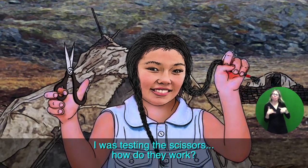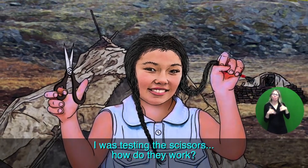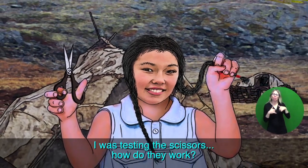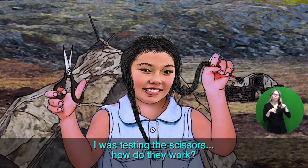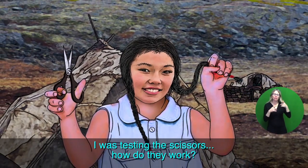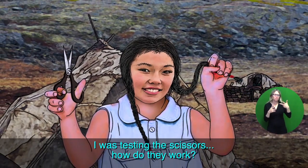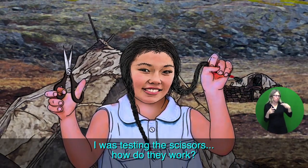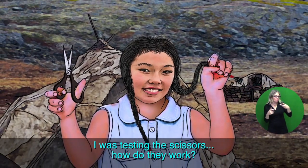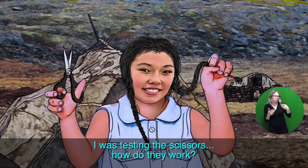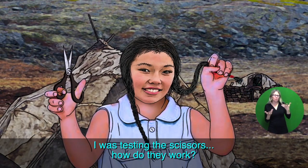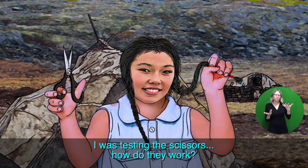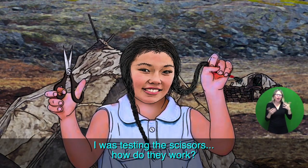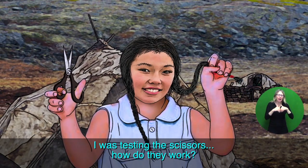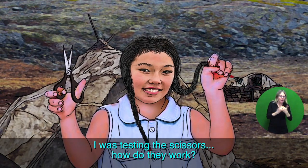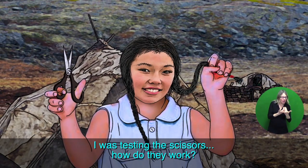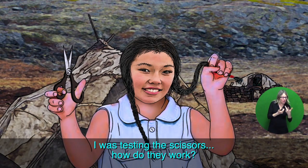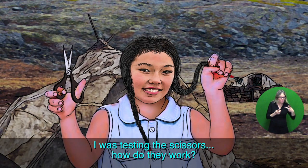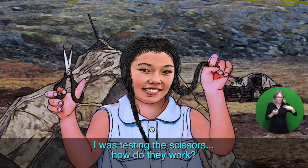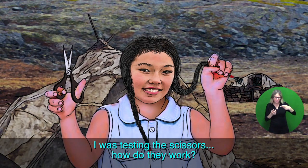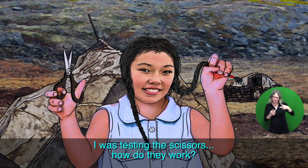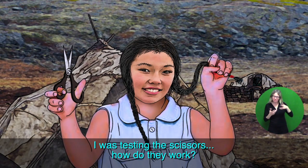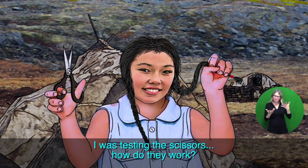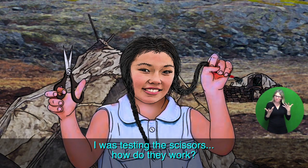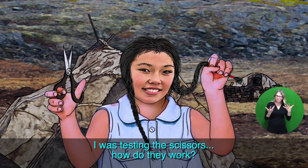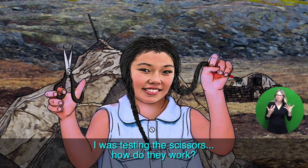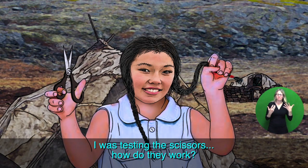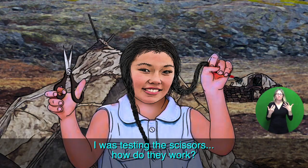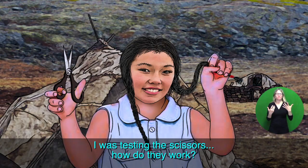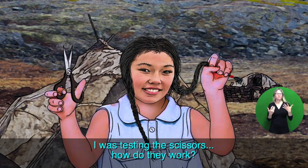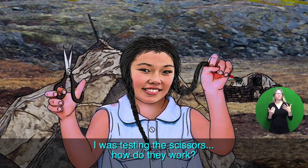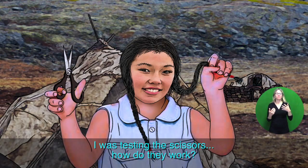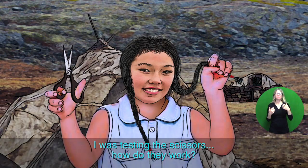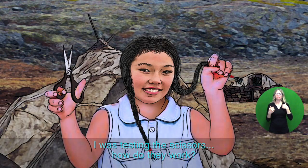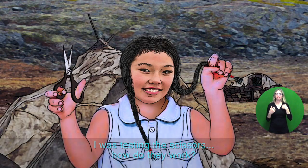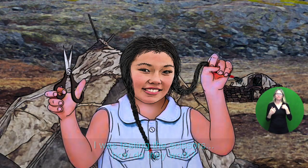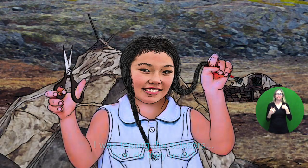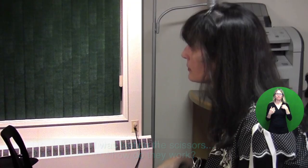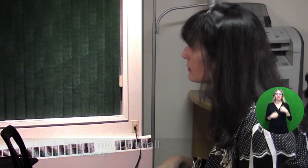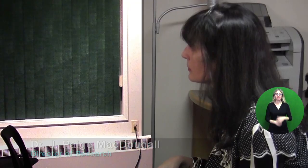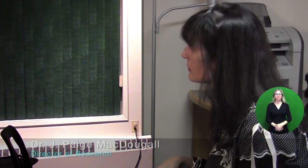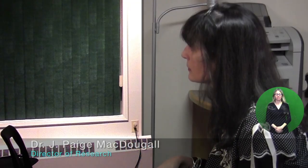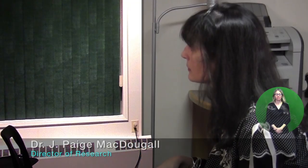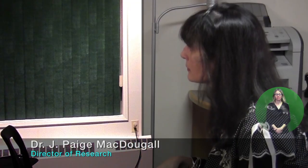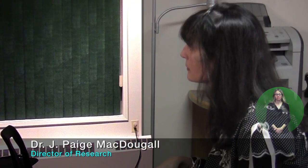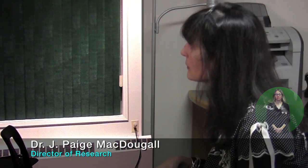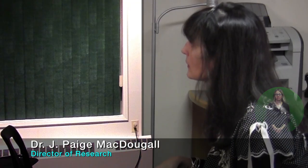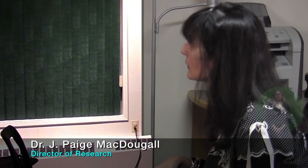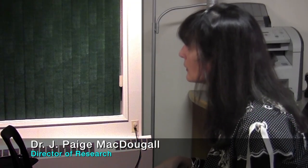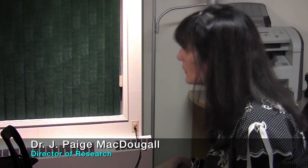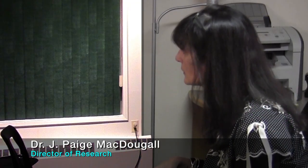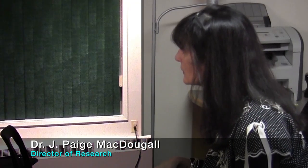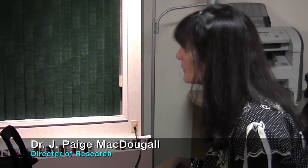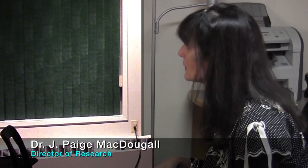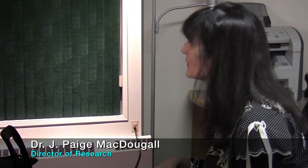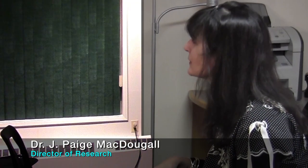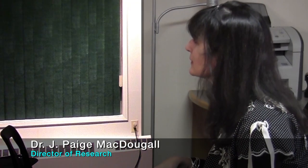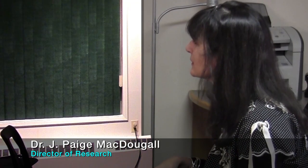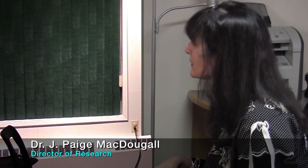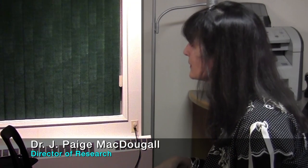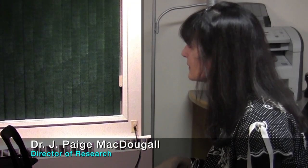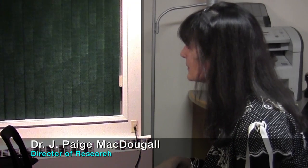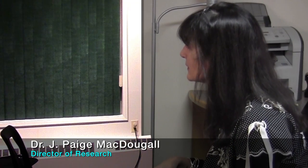testing the scissors. How do they work? She asked herself, how do they work? And she tried them